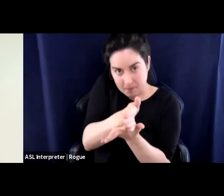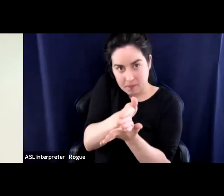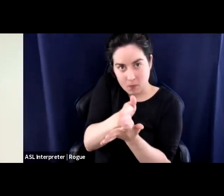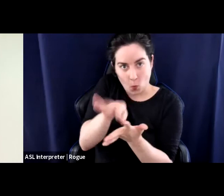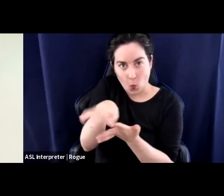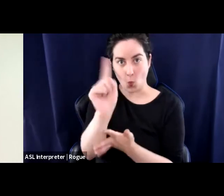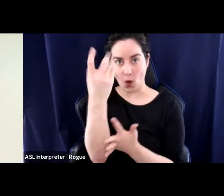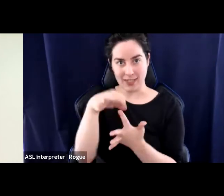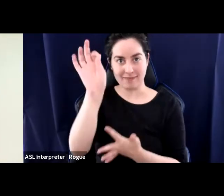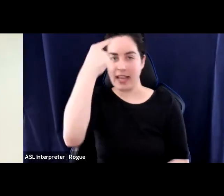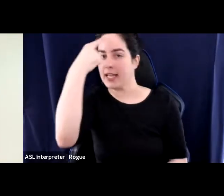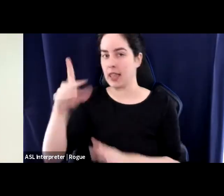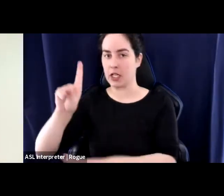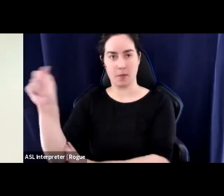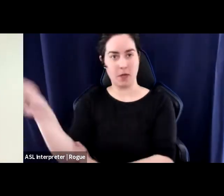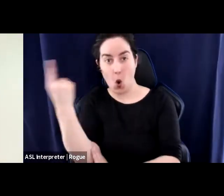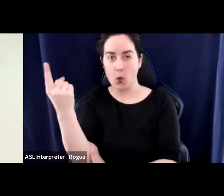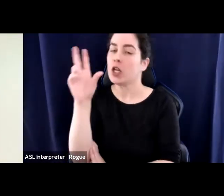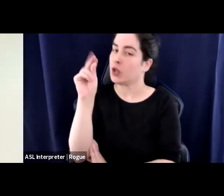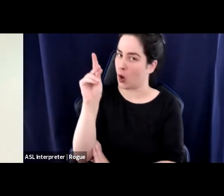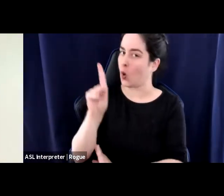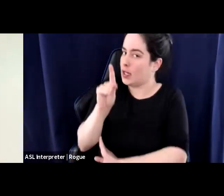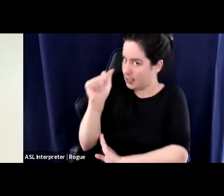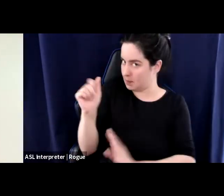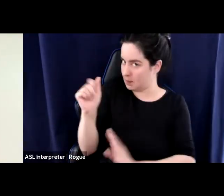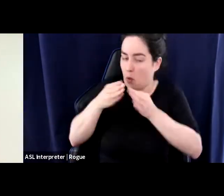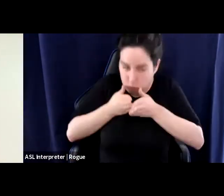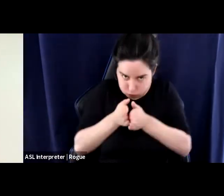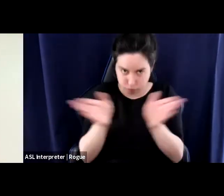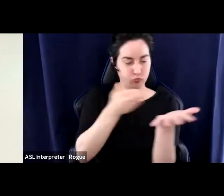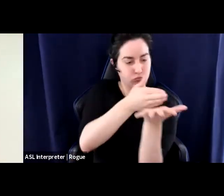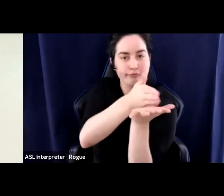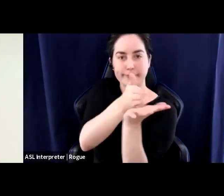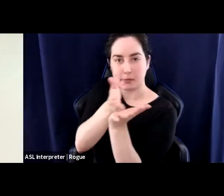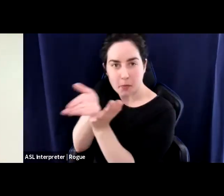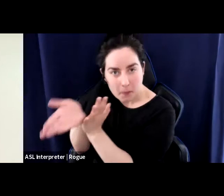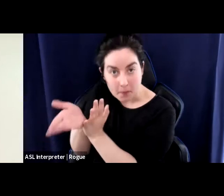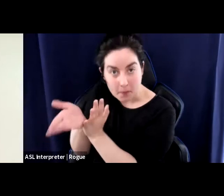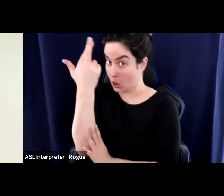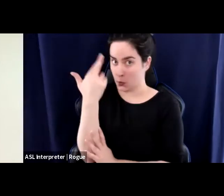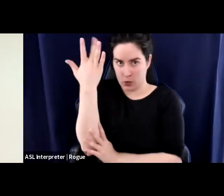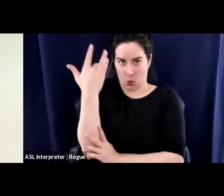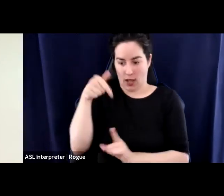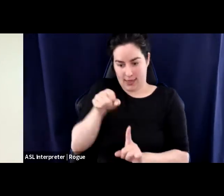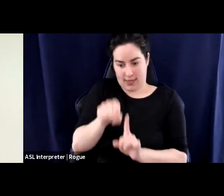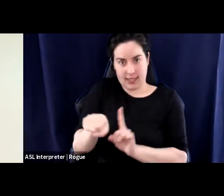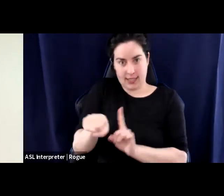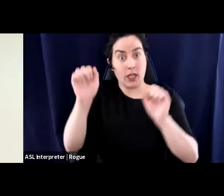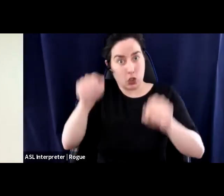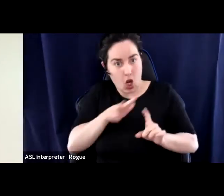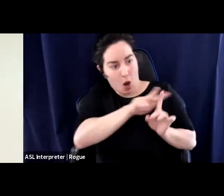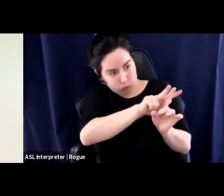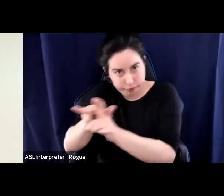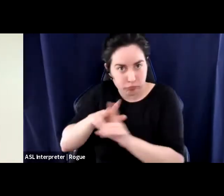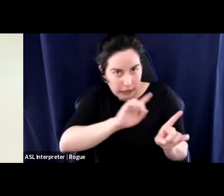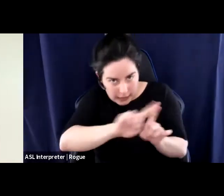with intellectual disabilities. It used broader language indicating that the reasoning in the case is more broadly applicable.